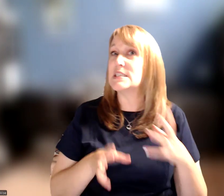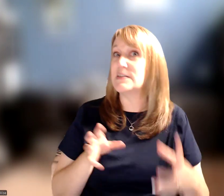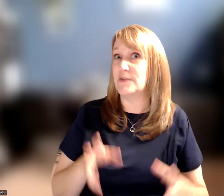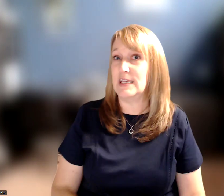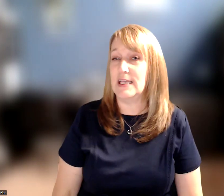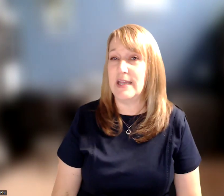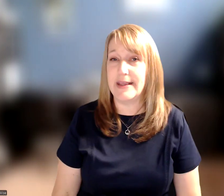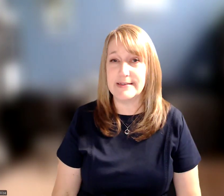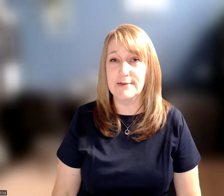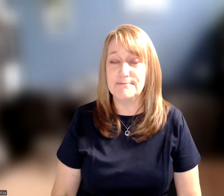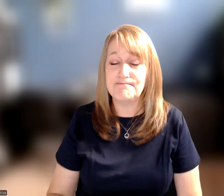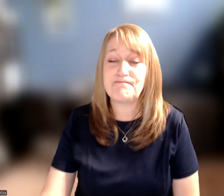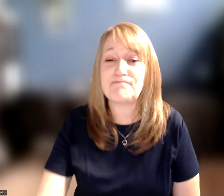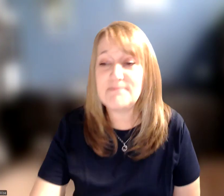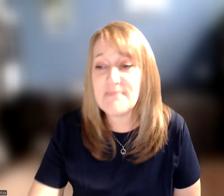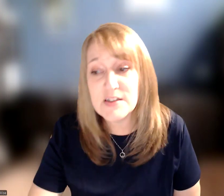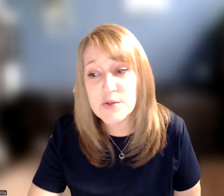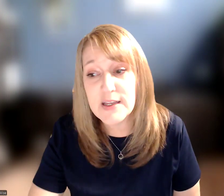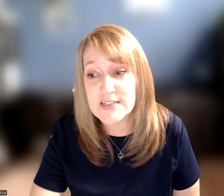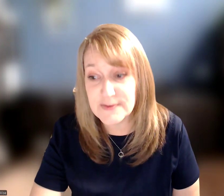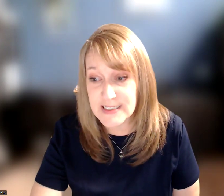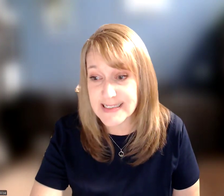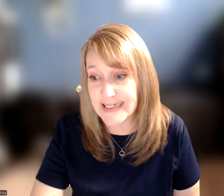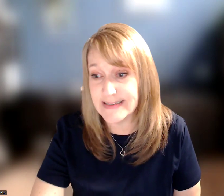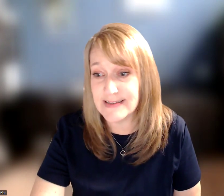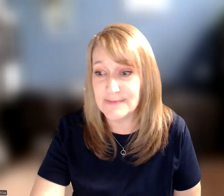they are used differently in ASL. So they are different signs.